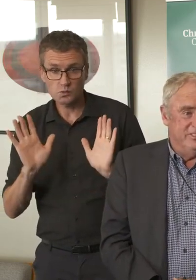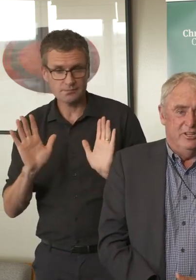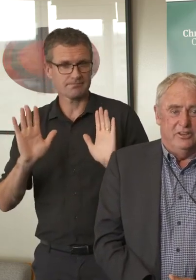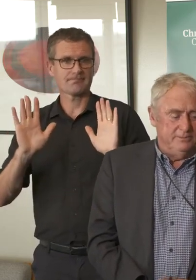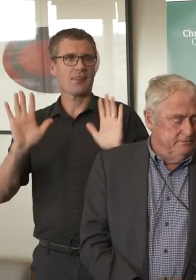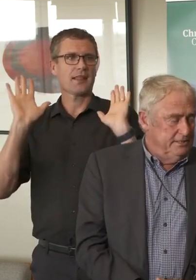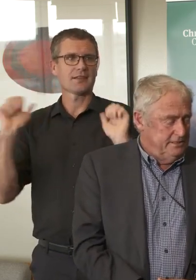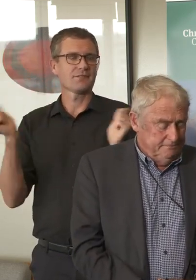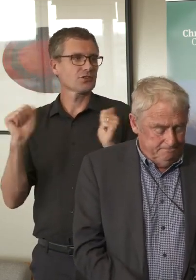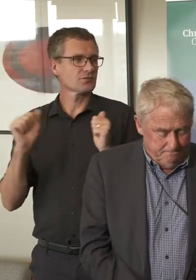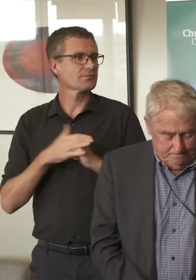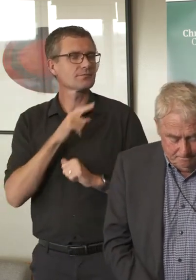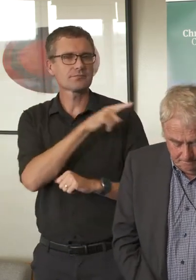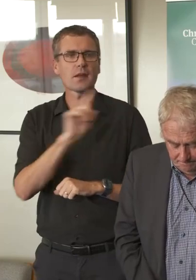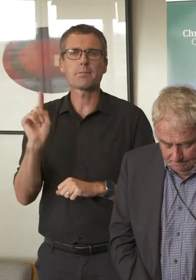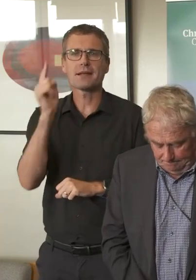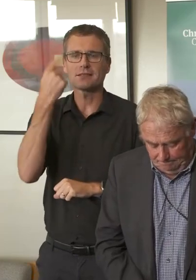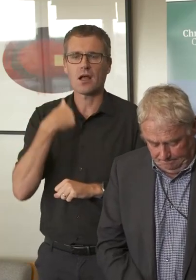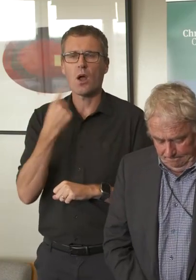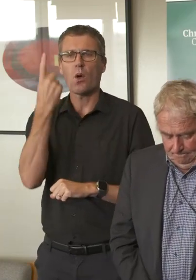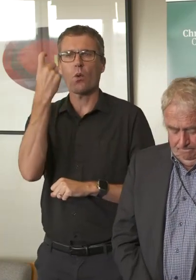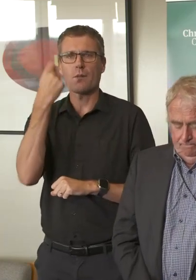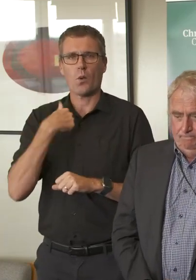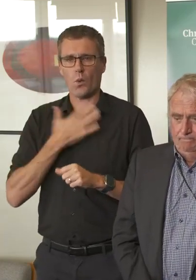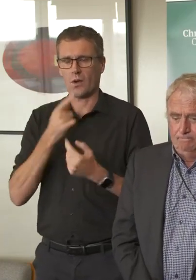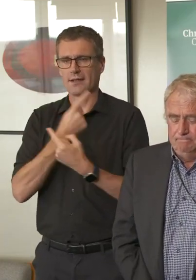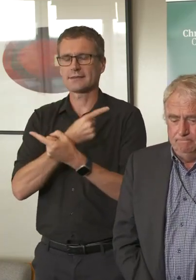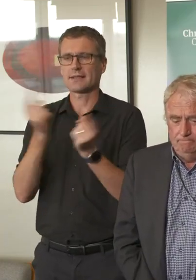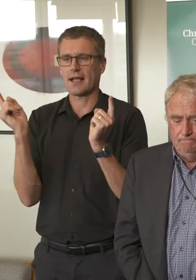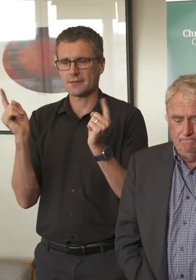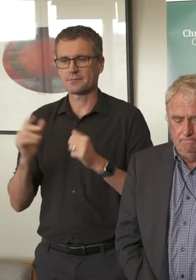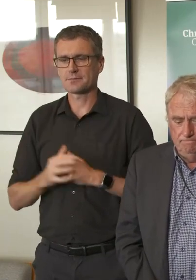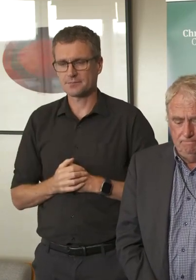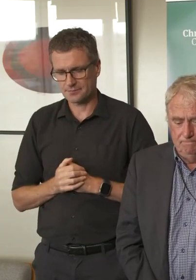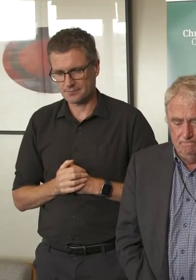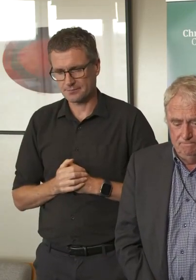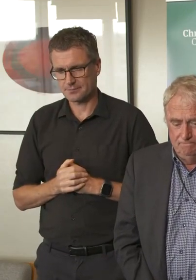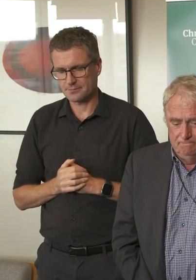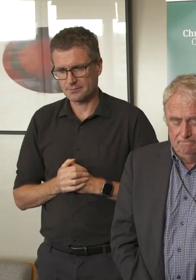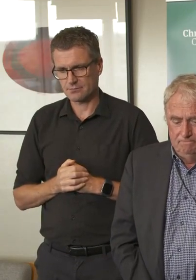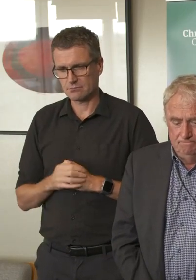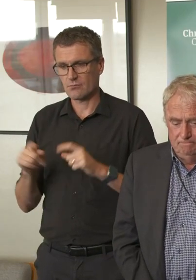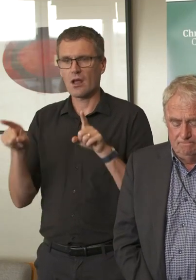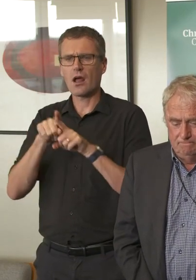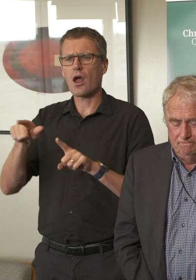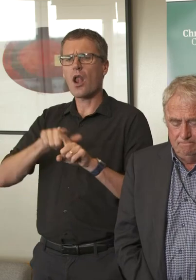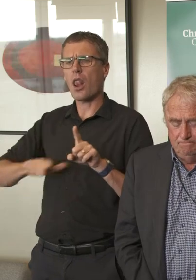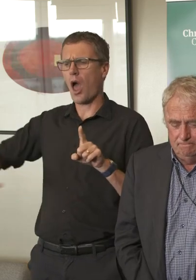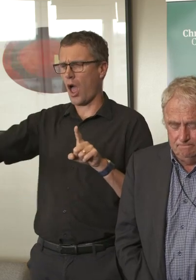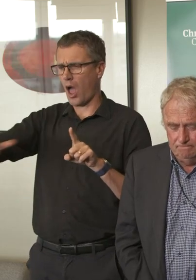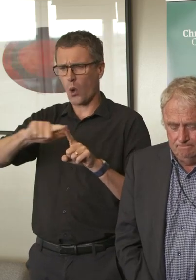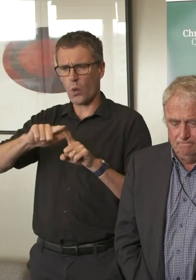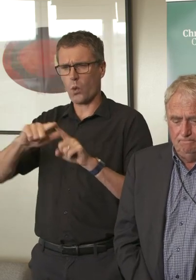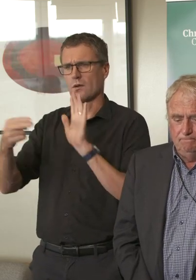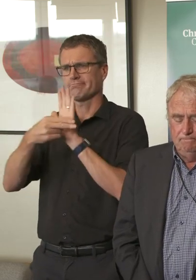Thank you, you. guys. Good on you, Hey, guys. just, I wanted to wrap up just really quickly and say to you guys that when we have these local states of emergencies and events